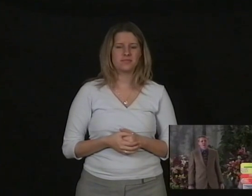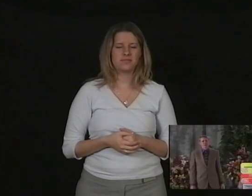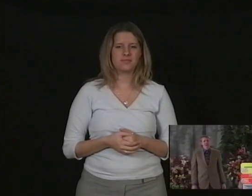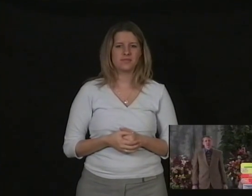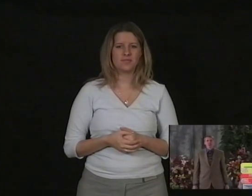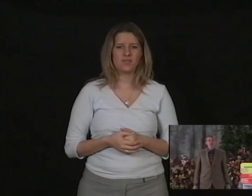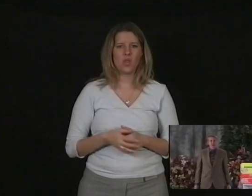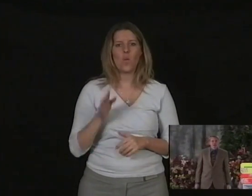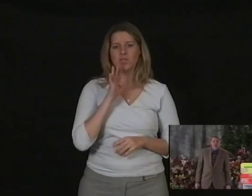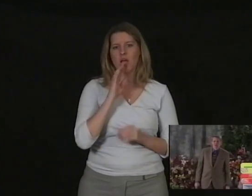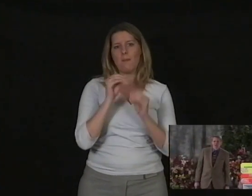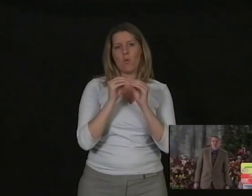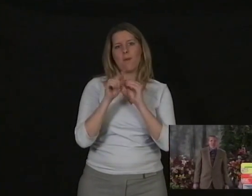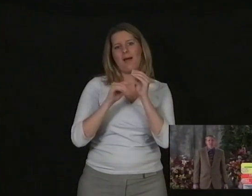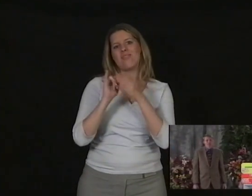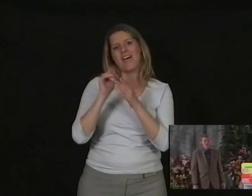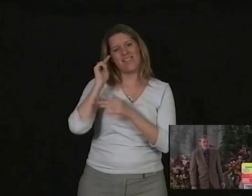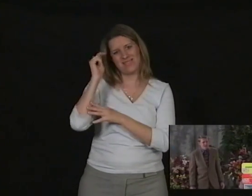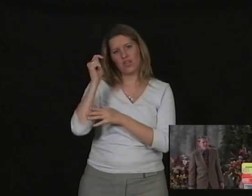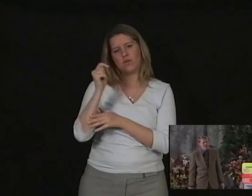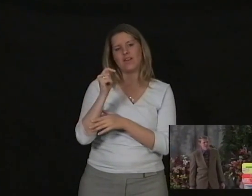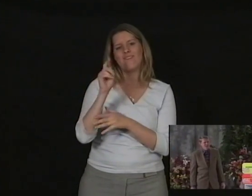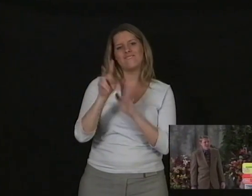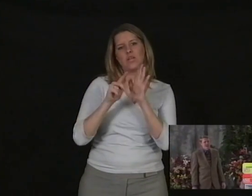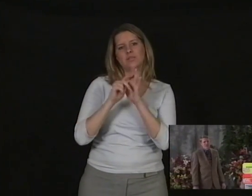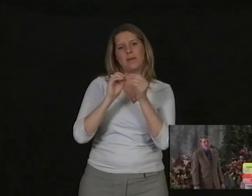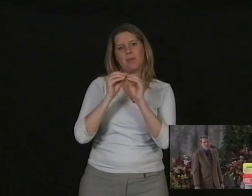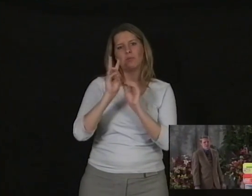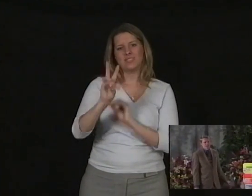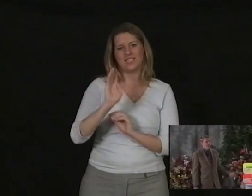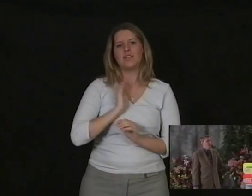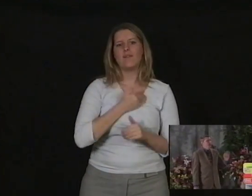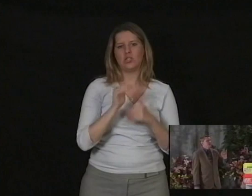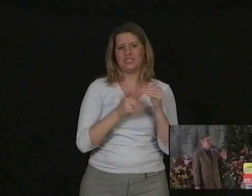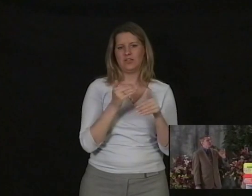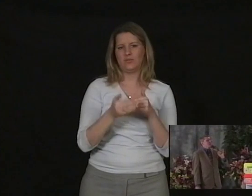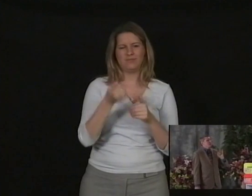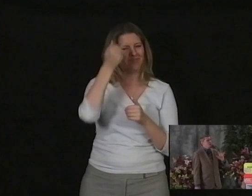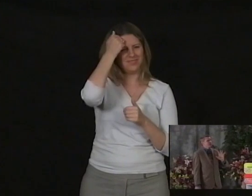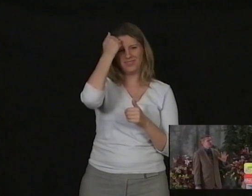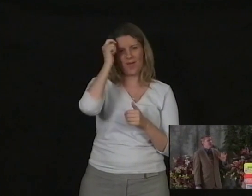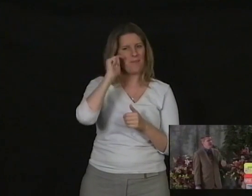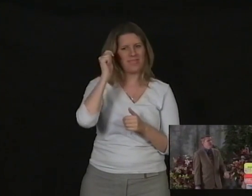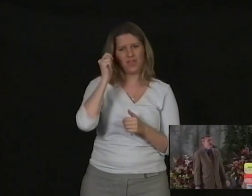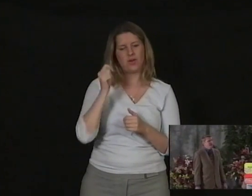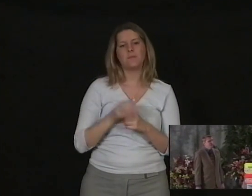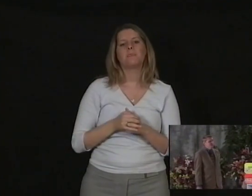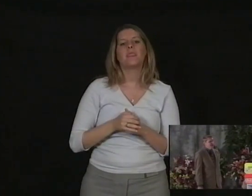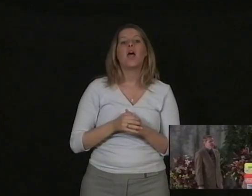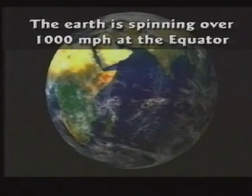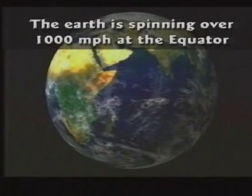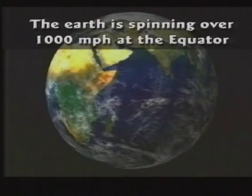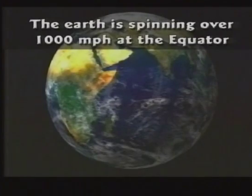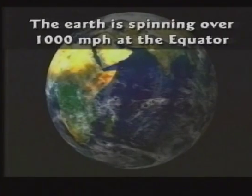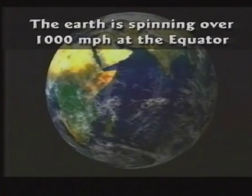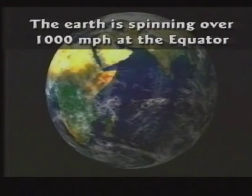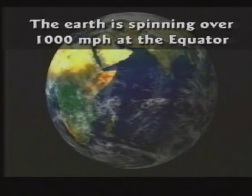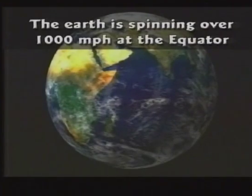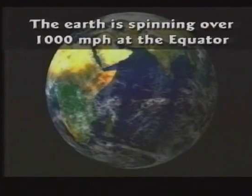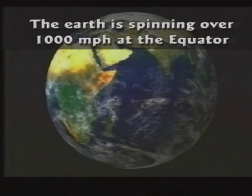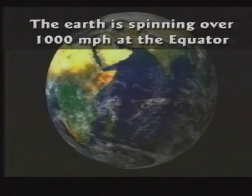We cover more on the Pangea theory on videotape number 6 of our series. What a dumb theory. The Earth is spinning about 1,000 miles an